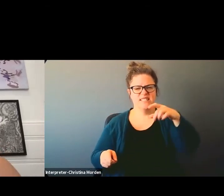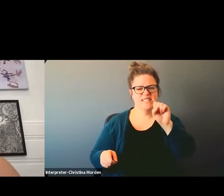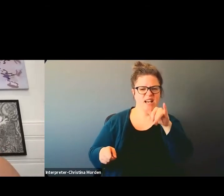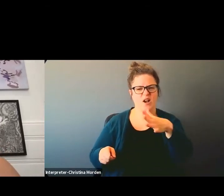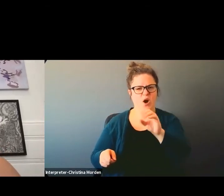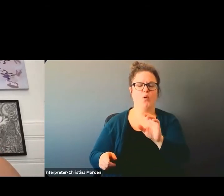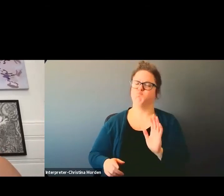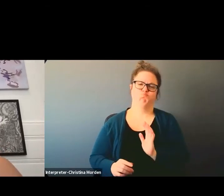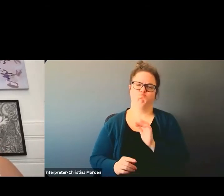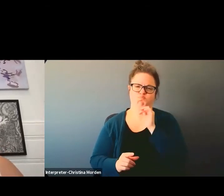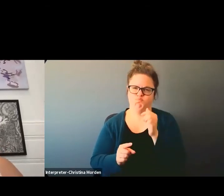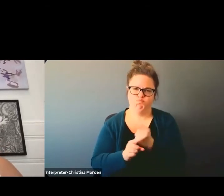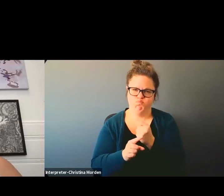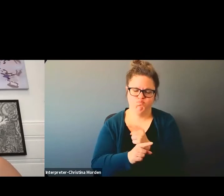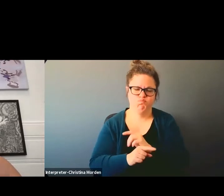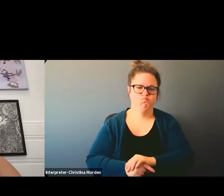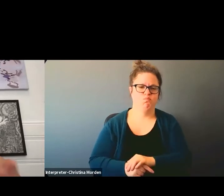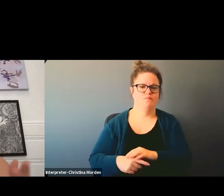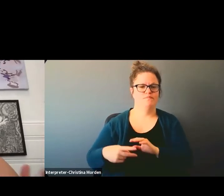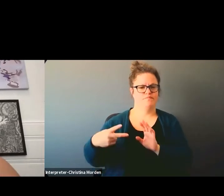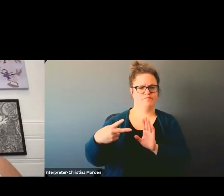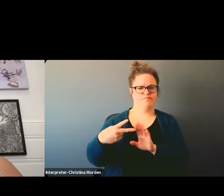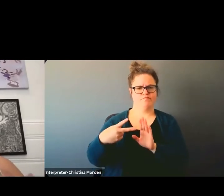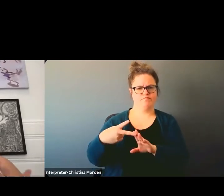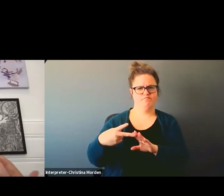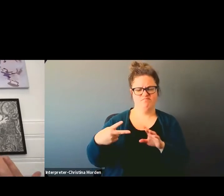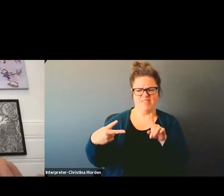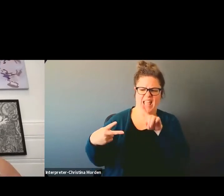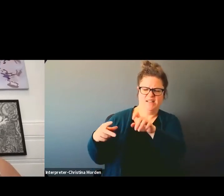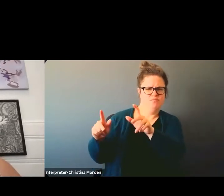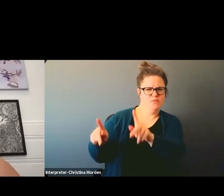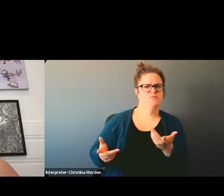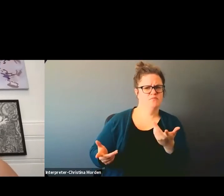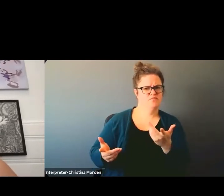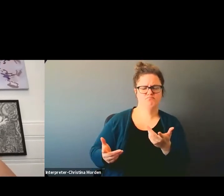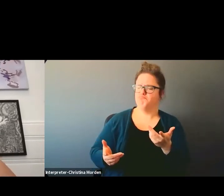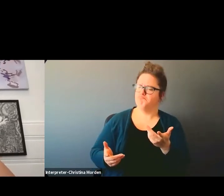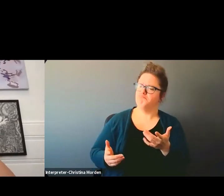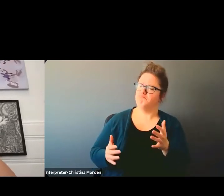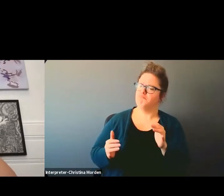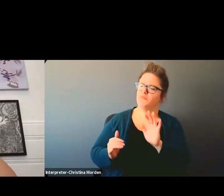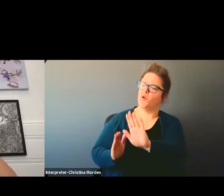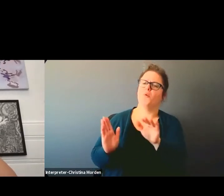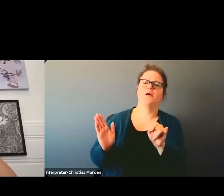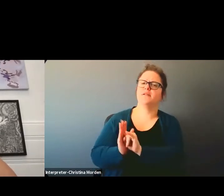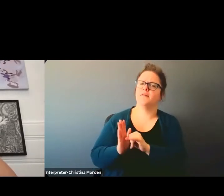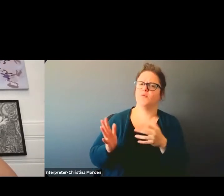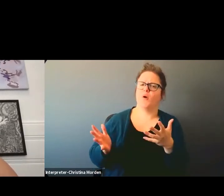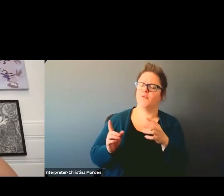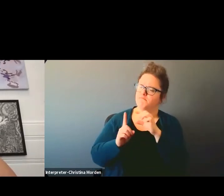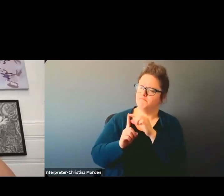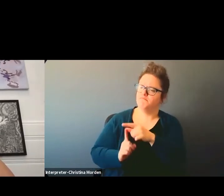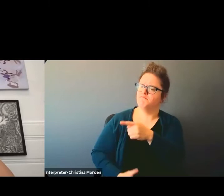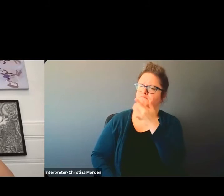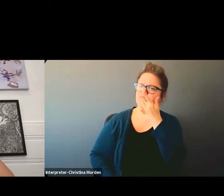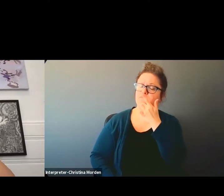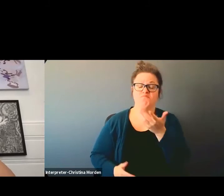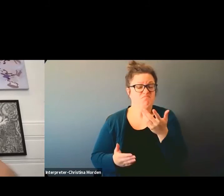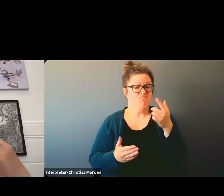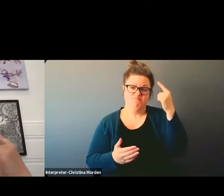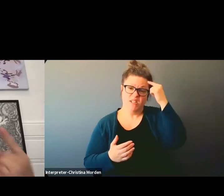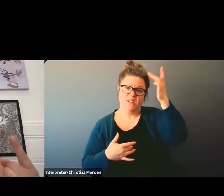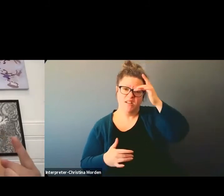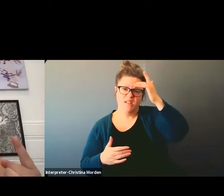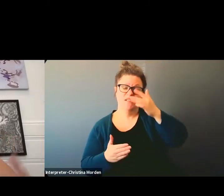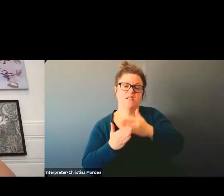really appropriate. And 2, ask the person, ask them how they want to identify as. With mental illness, some people like to